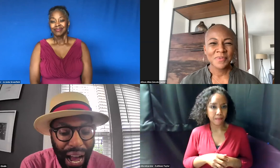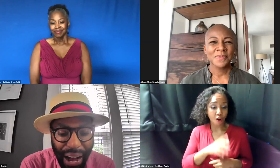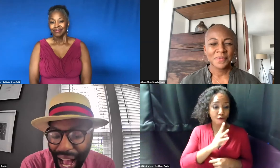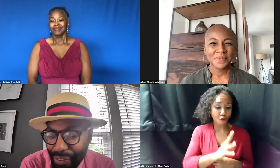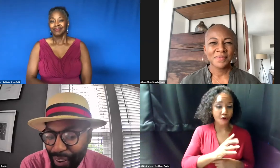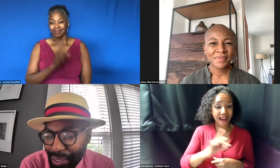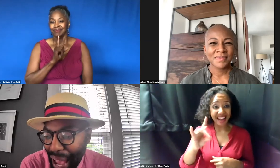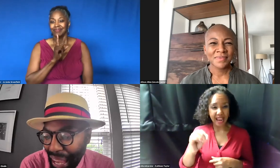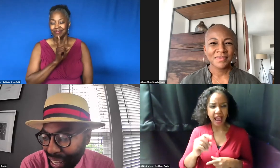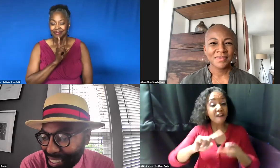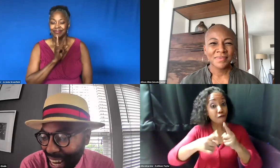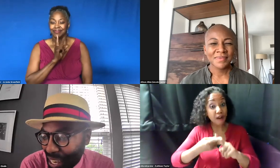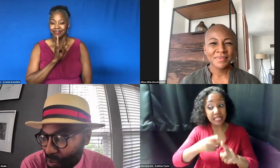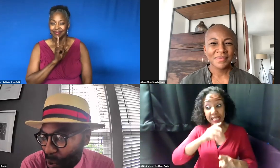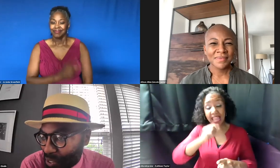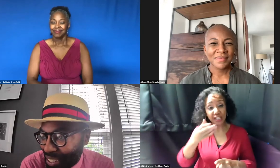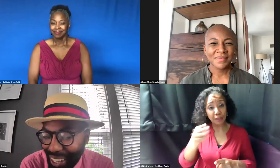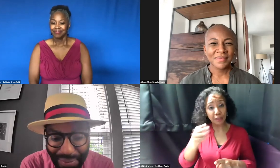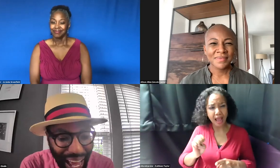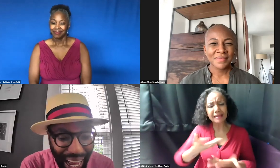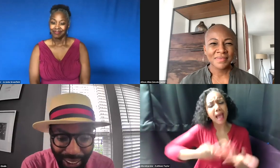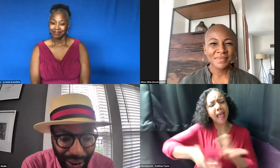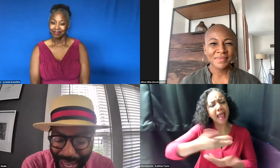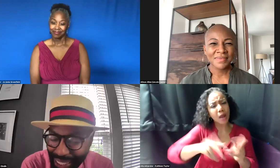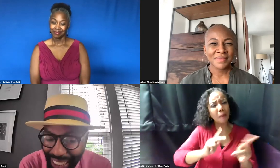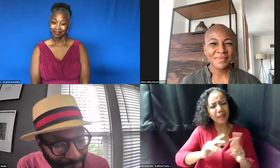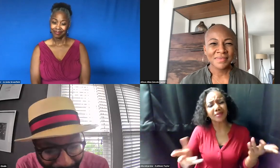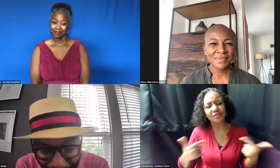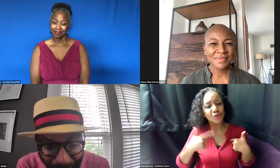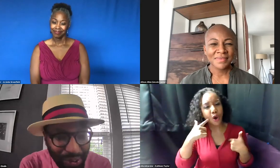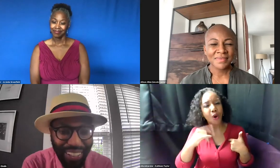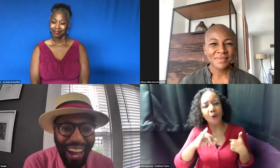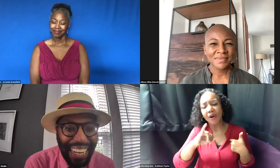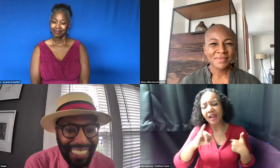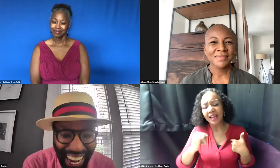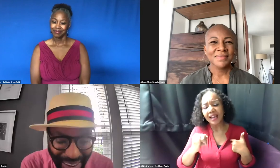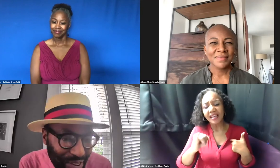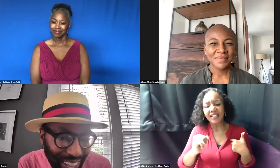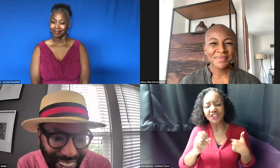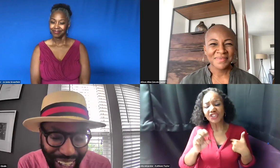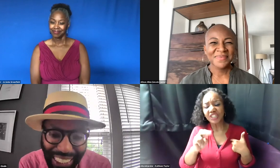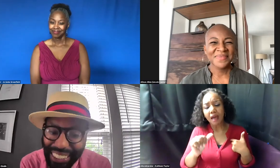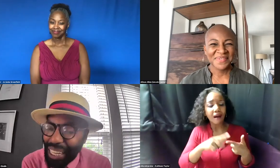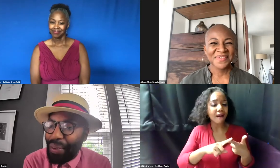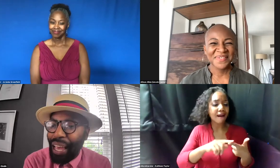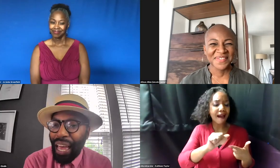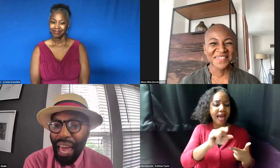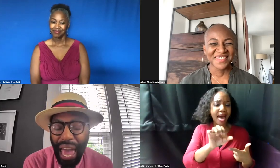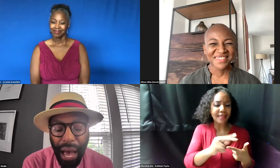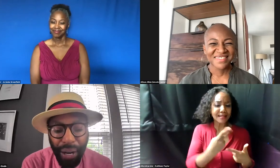you know, I got friends my age, and I kick it with folks, you know, I mean, I got, you know, me and Gina's mad cool, you know, Allison and I are forging this